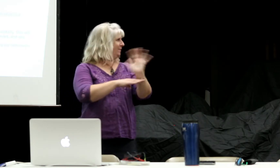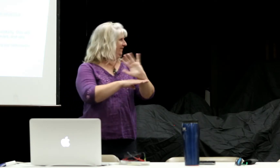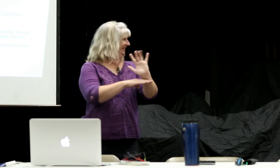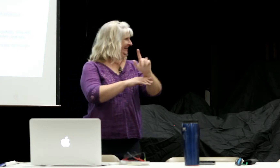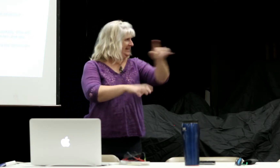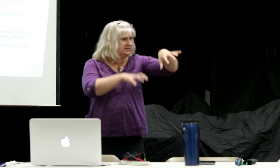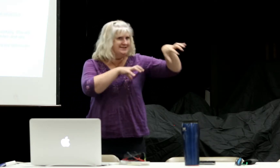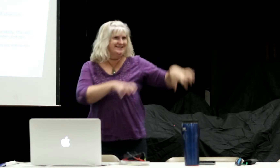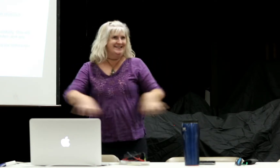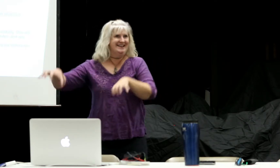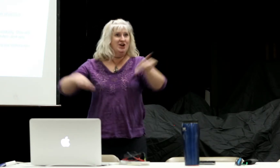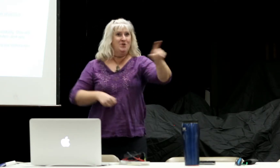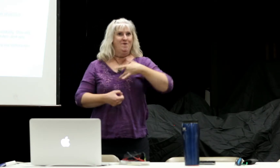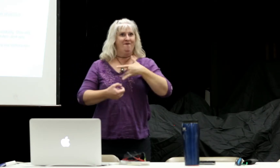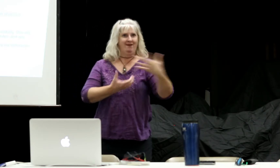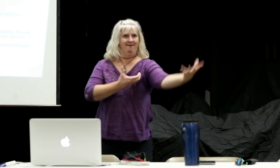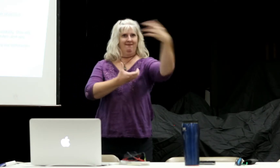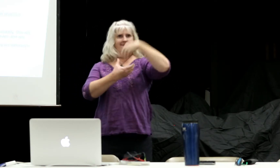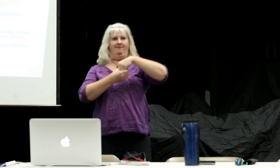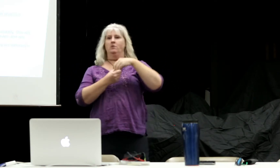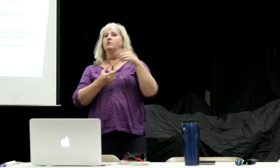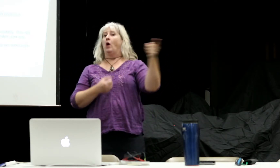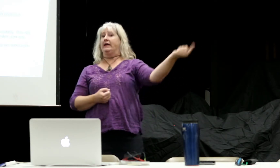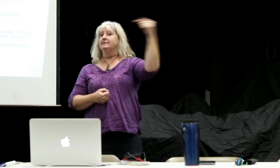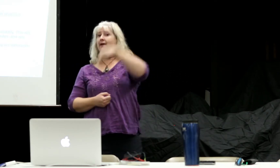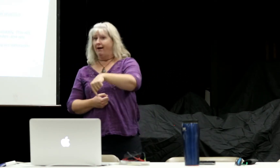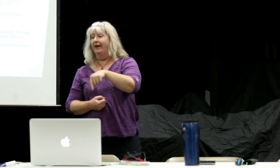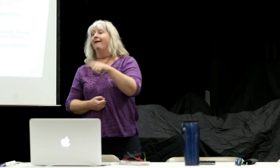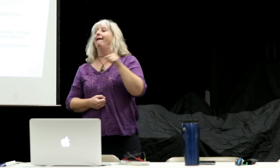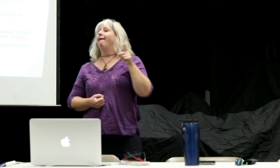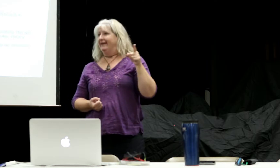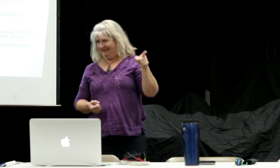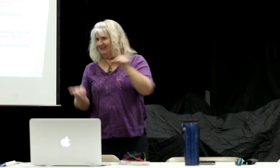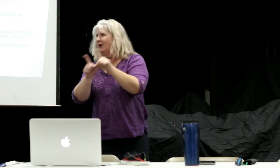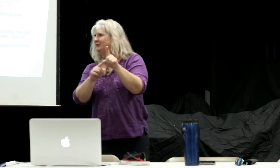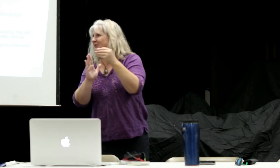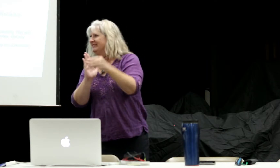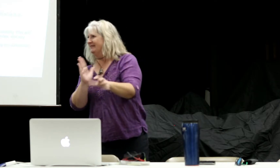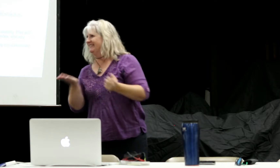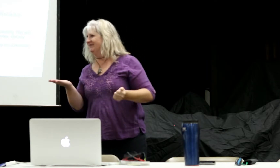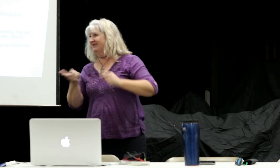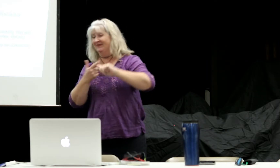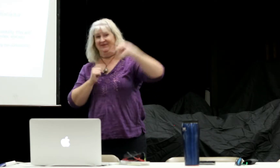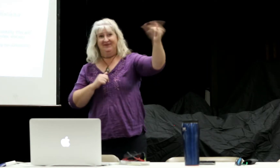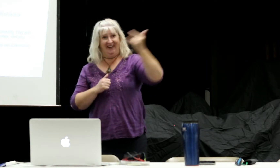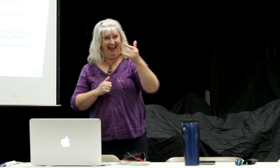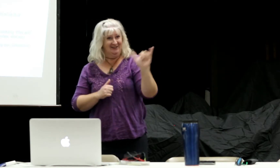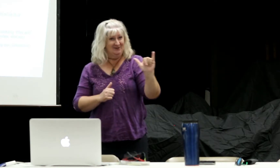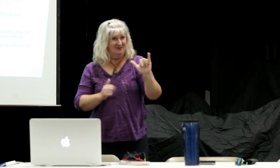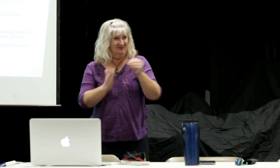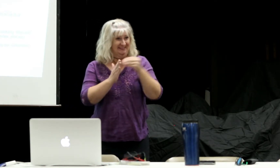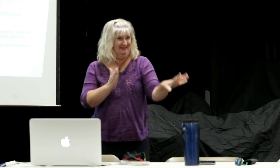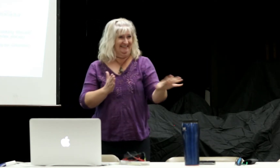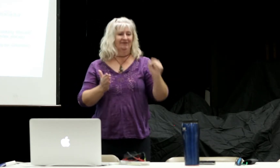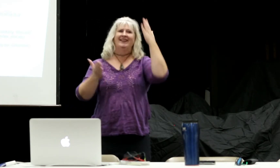people or hearing people, it's like he is performing a movie, right? And so his